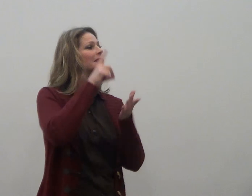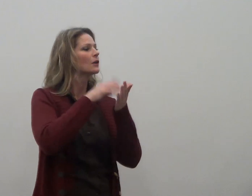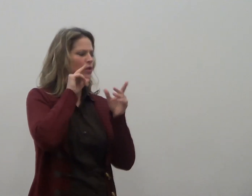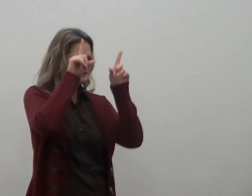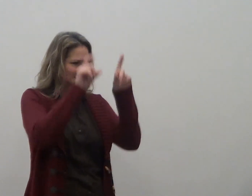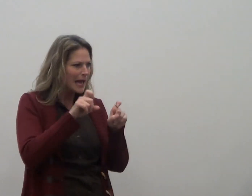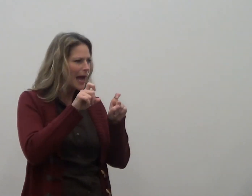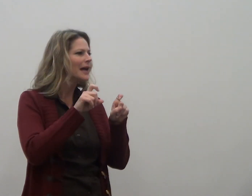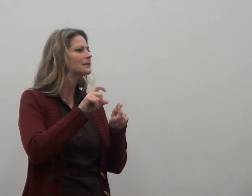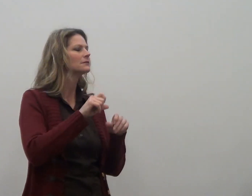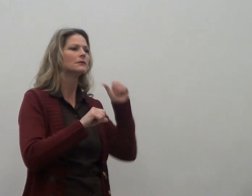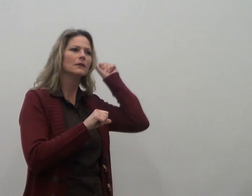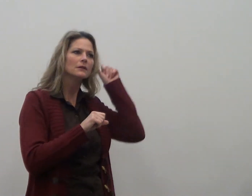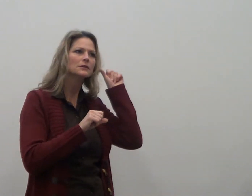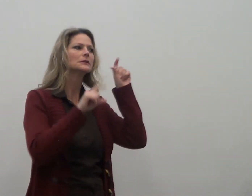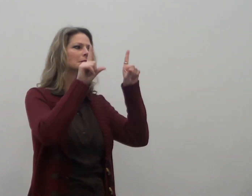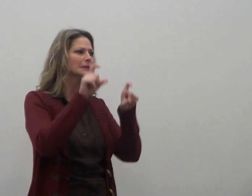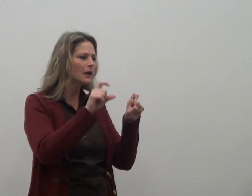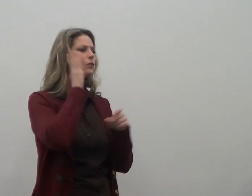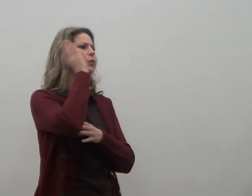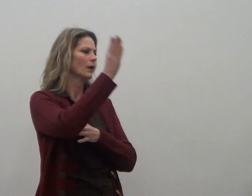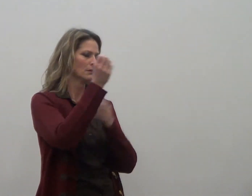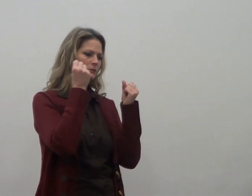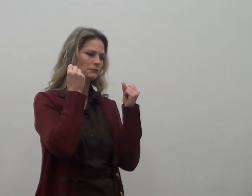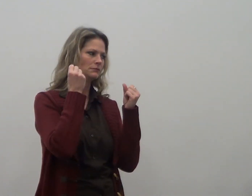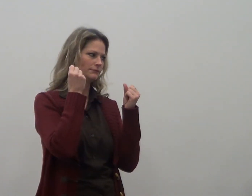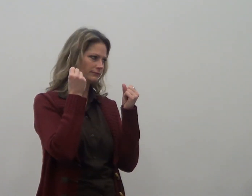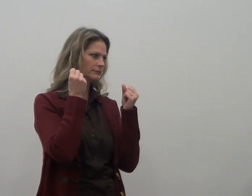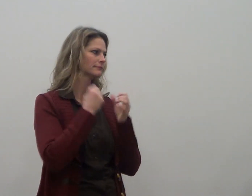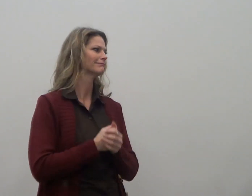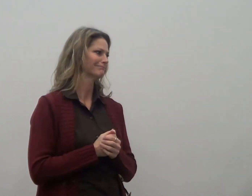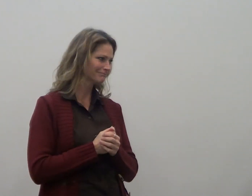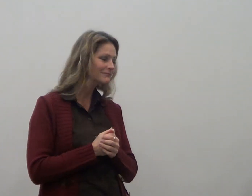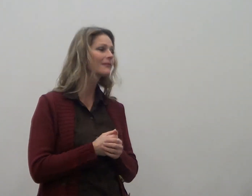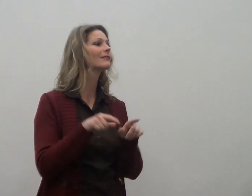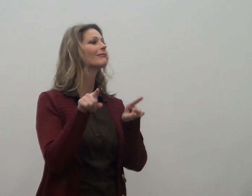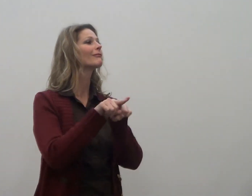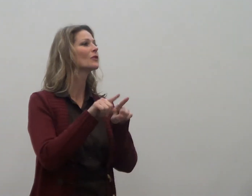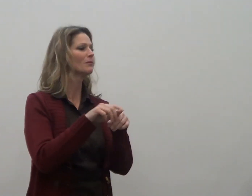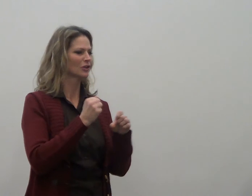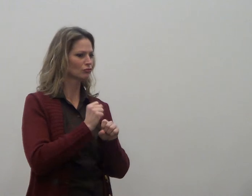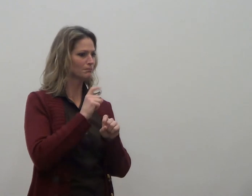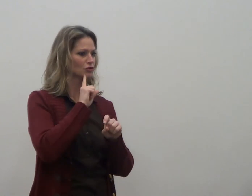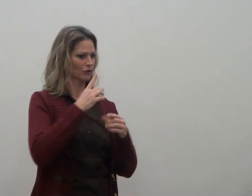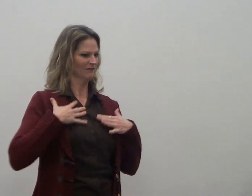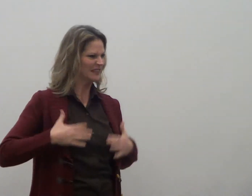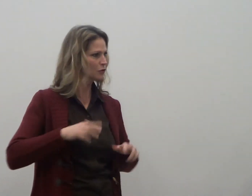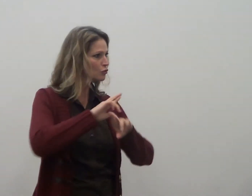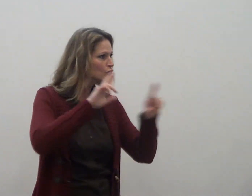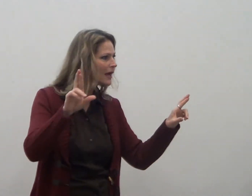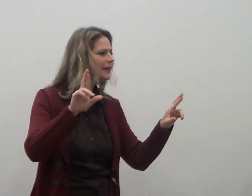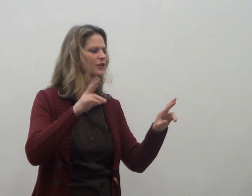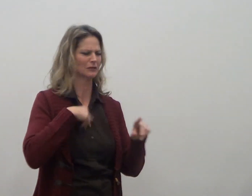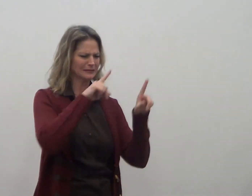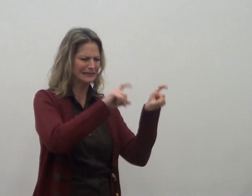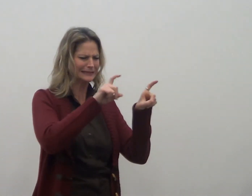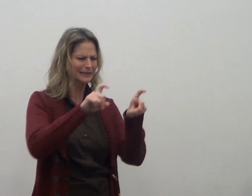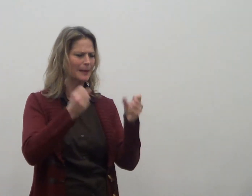audiological test, physiological test, and medical exams, and specific tests that